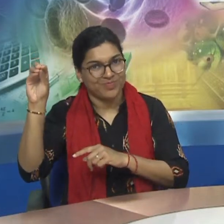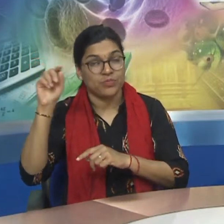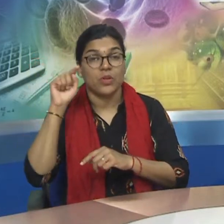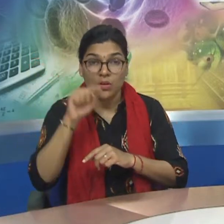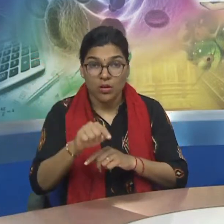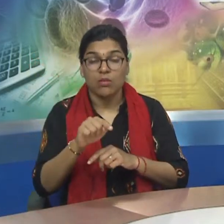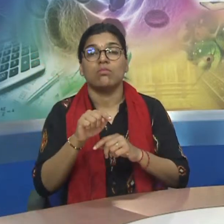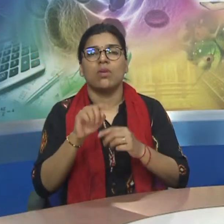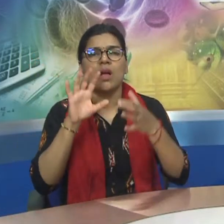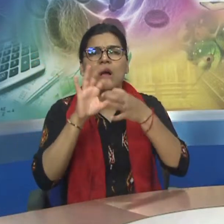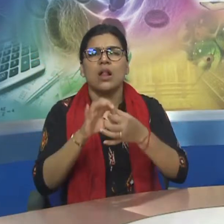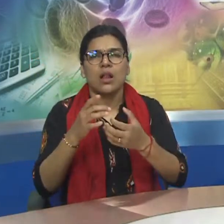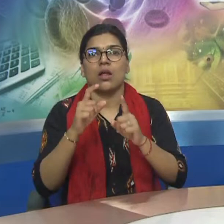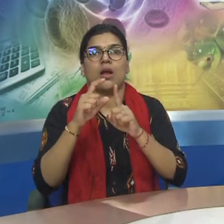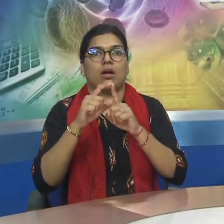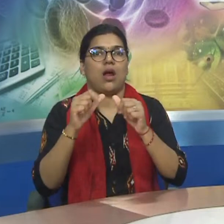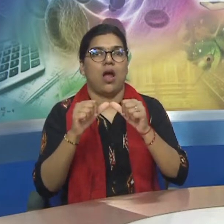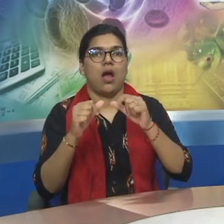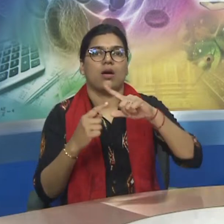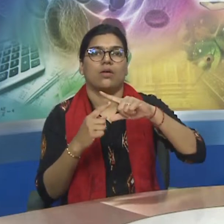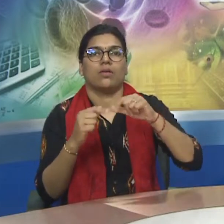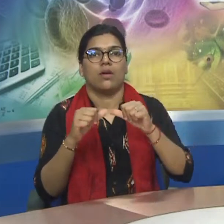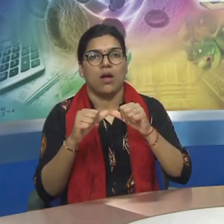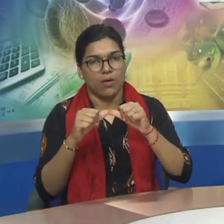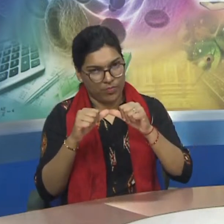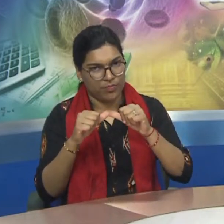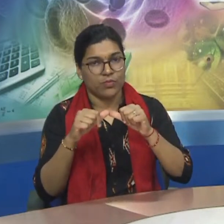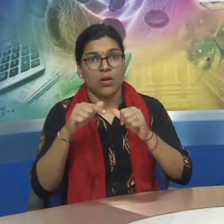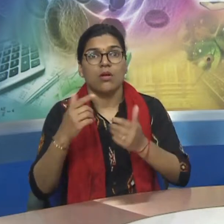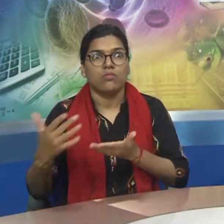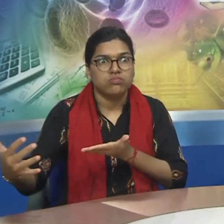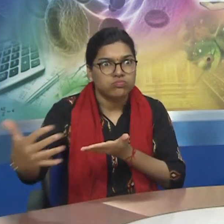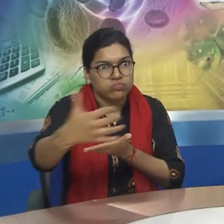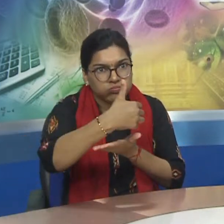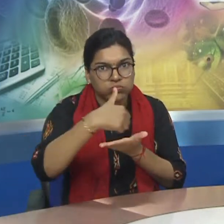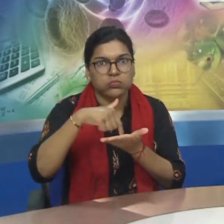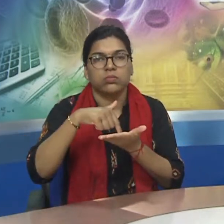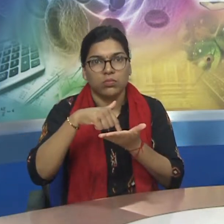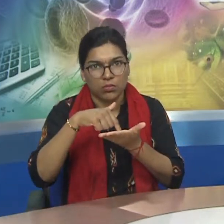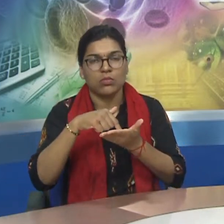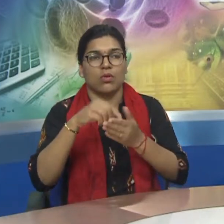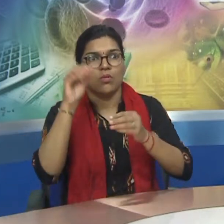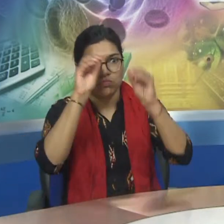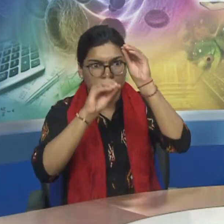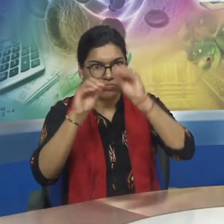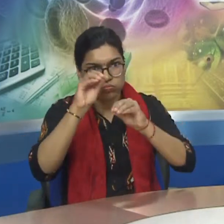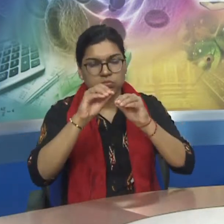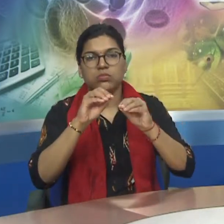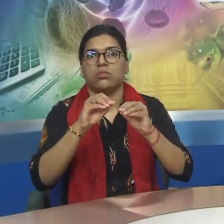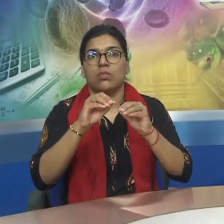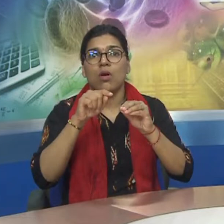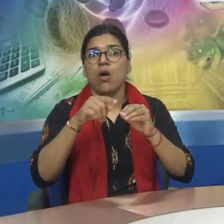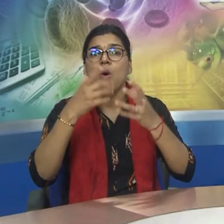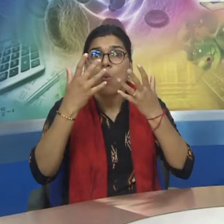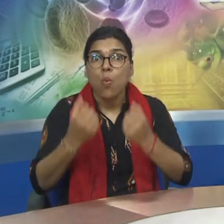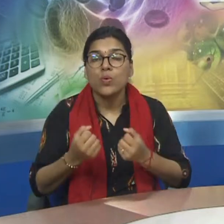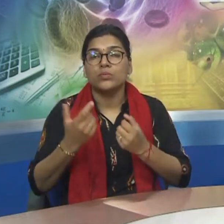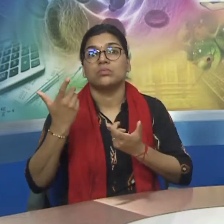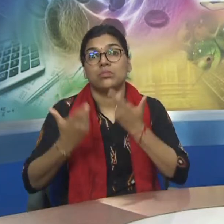So, it is important for handling data and how to put